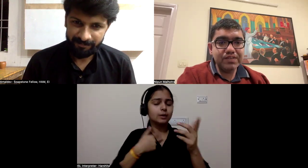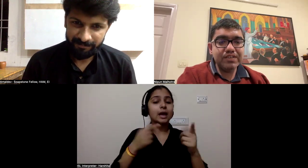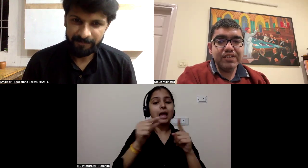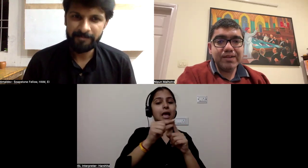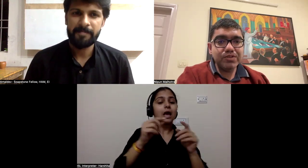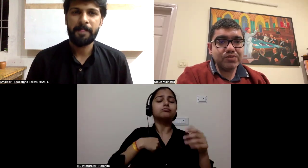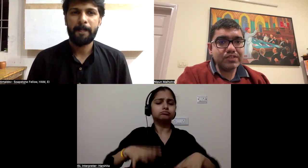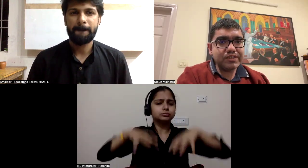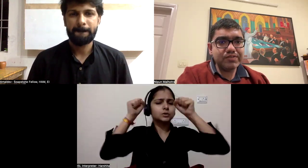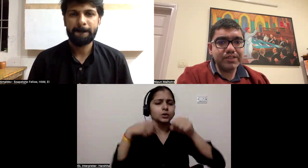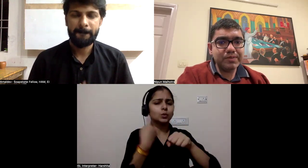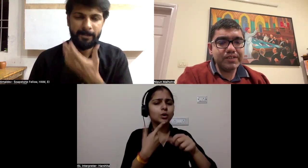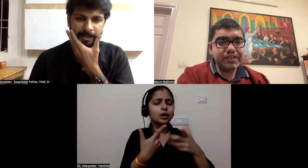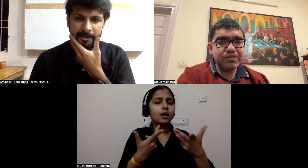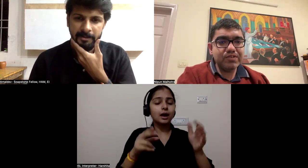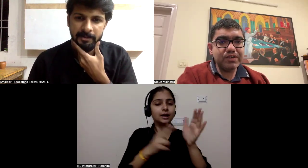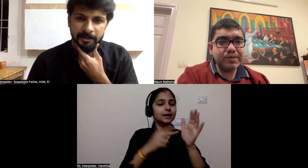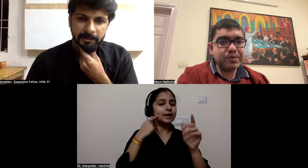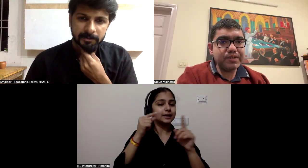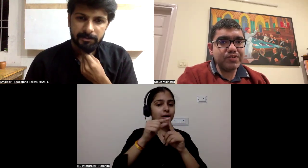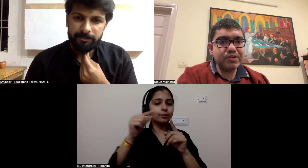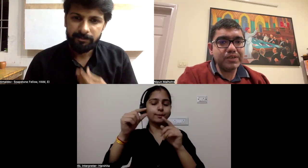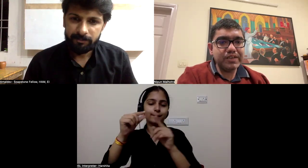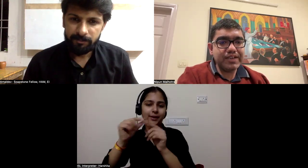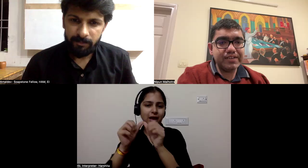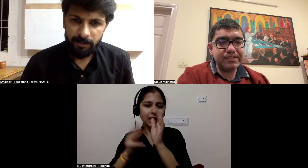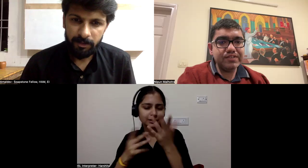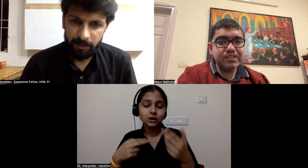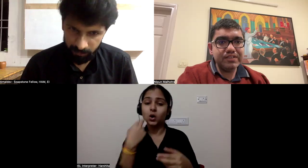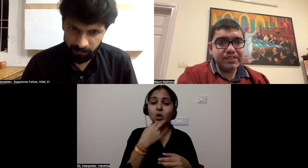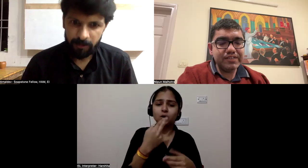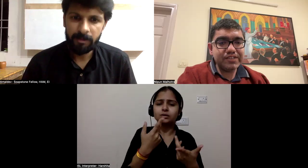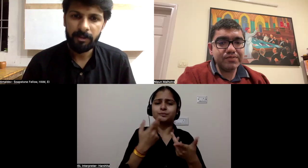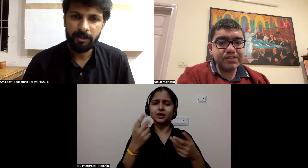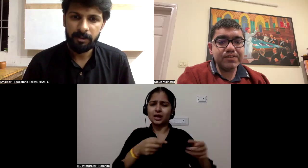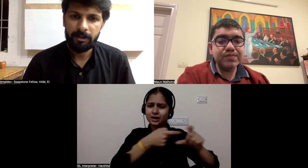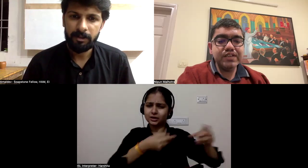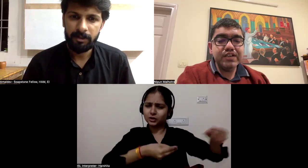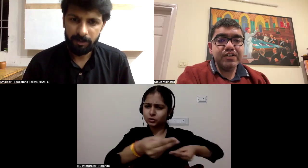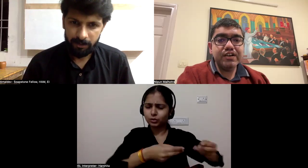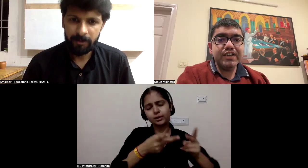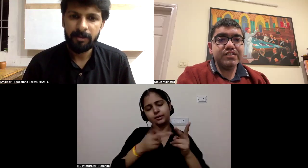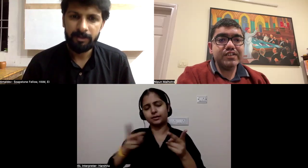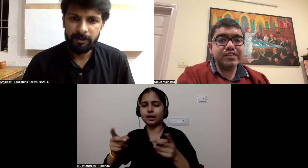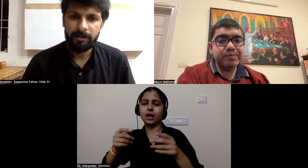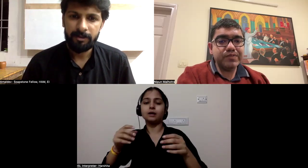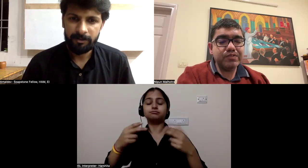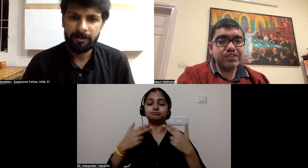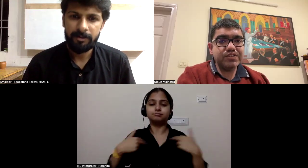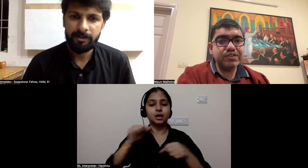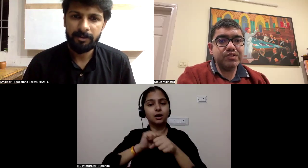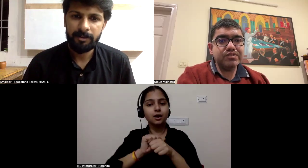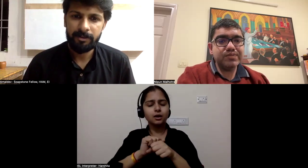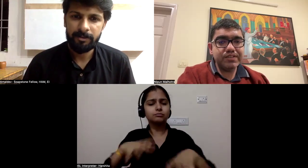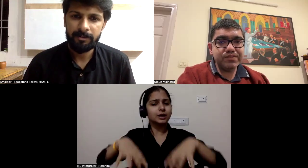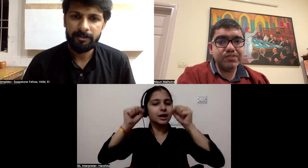Foundation. I'm also a consultant with Enable India on their purple economy and legal side of work. I started the Nippon Foundation